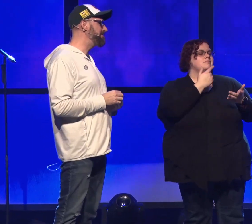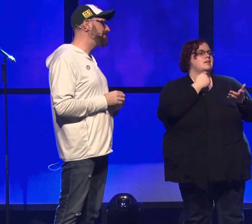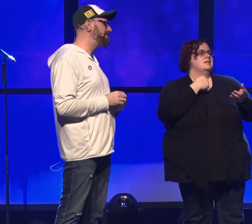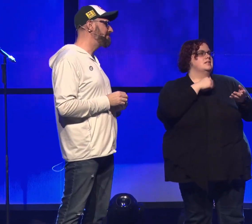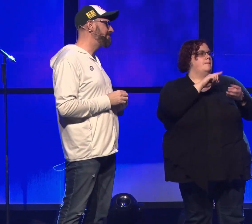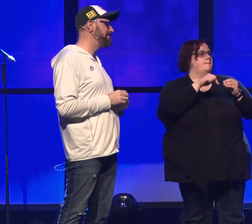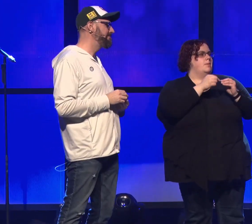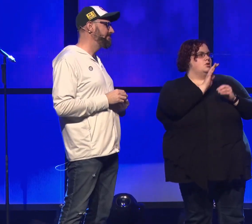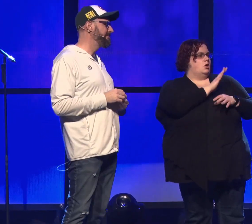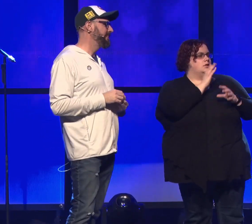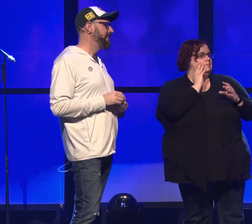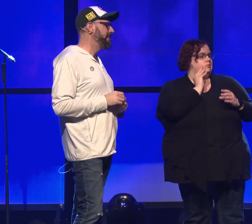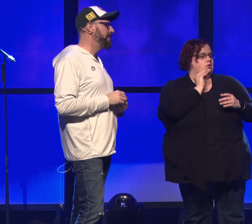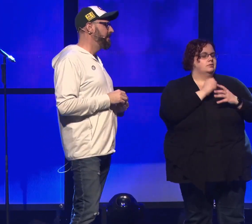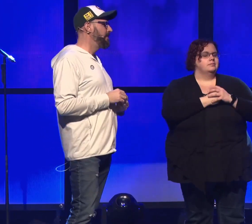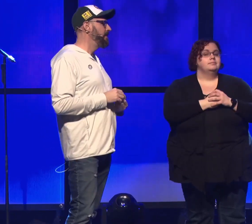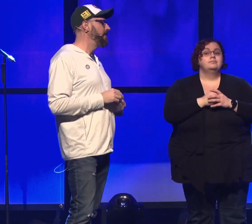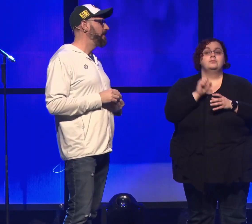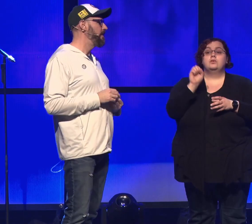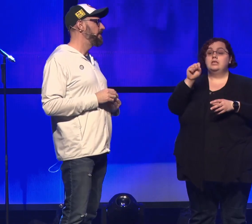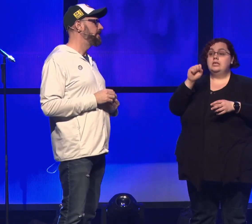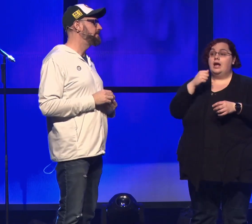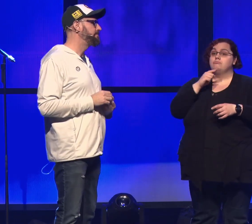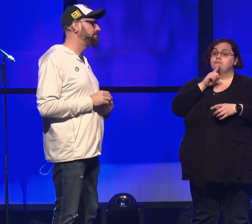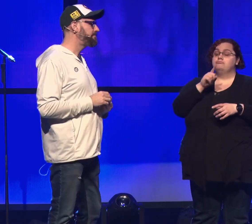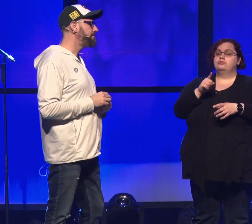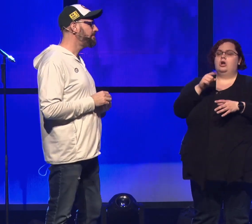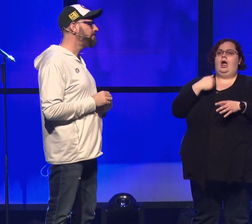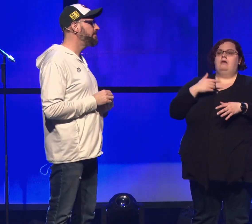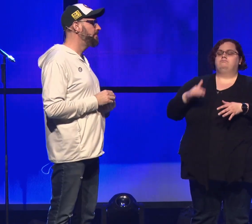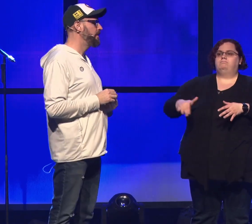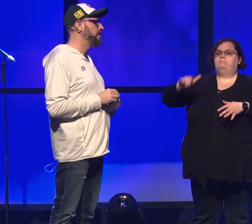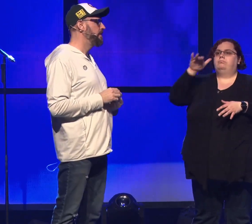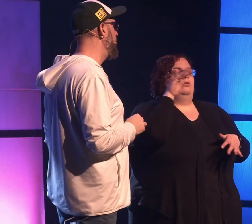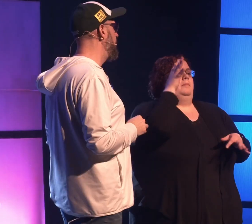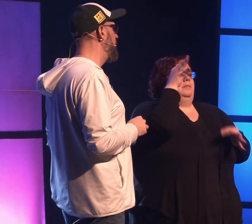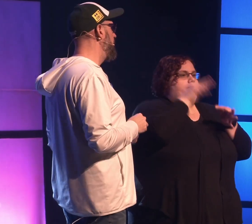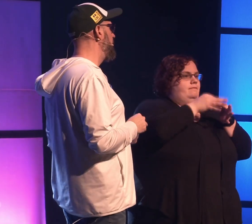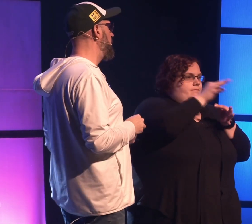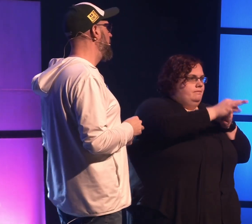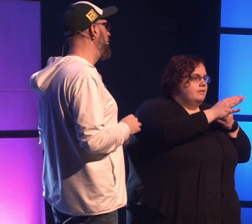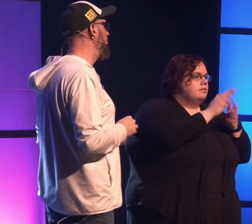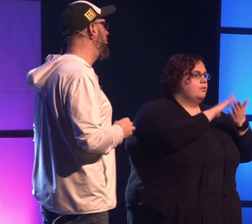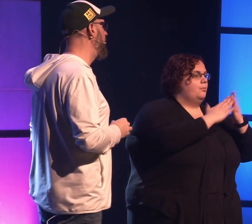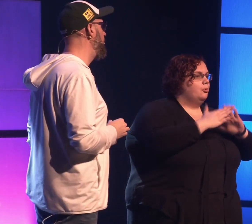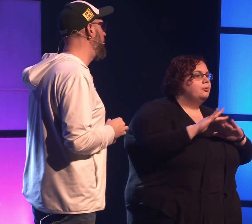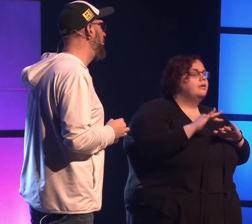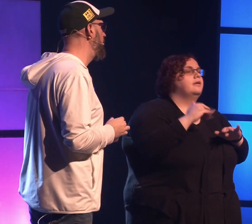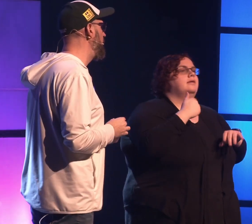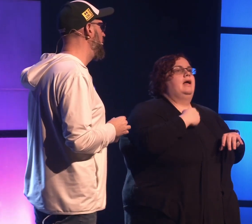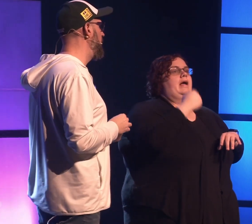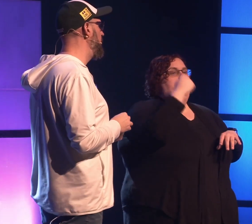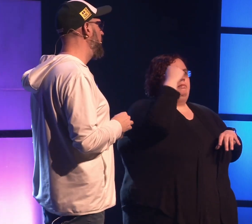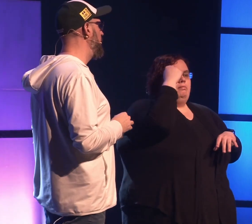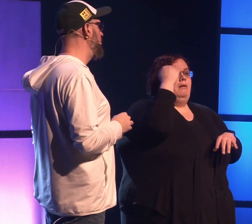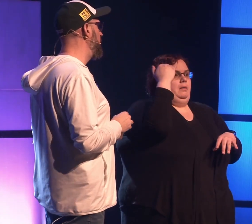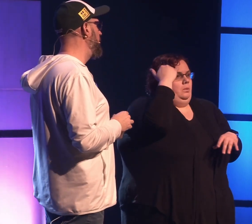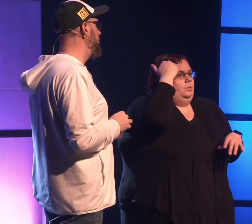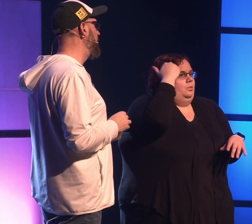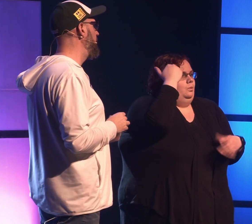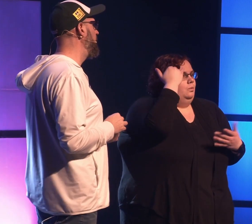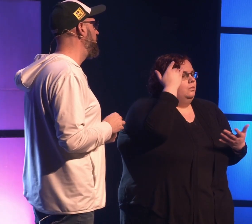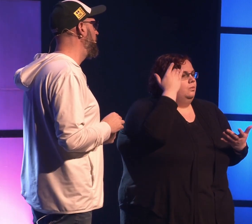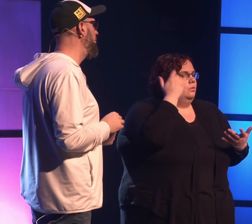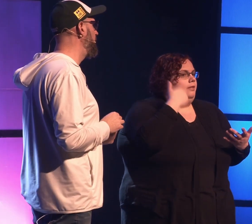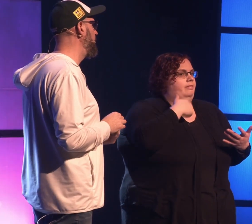there. Yeah, sure. As Ryan said, definitely grew up in the faith community, and I thought that I knew, right?